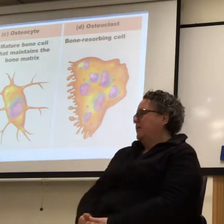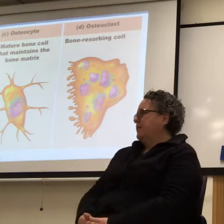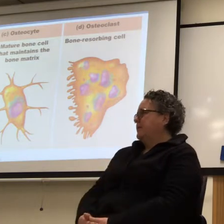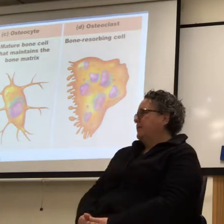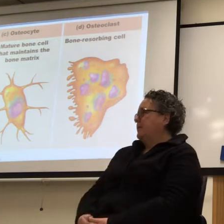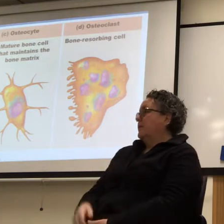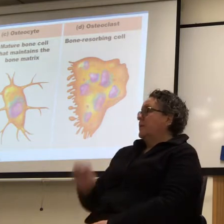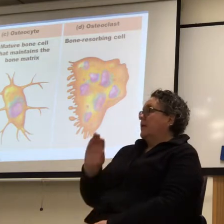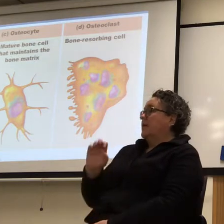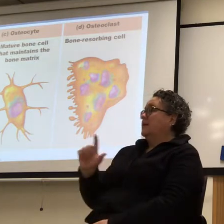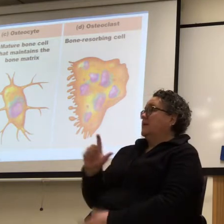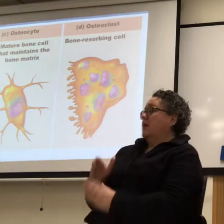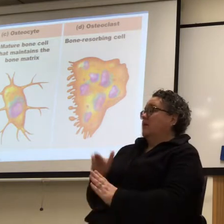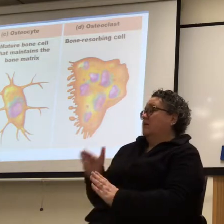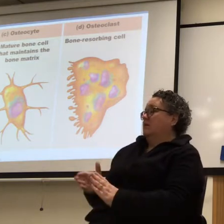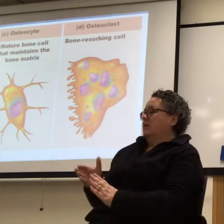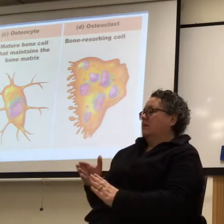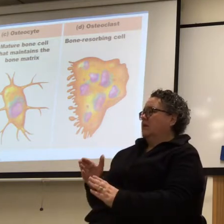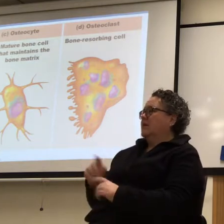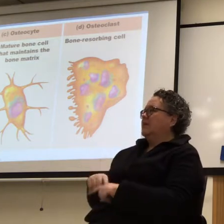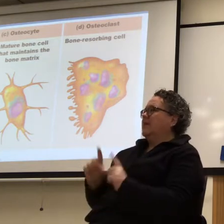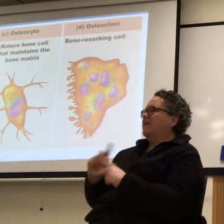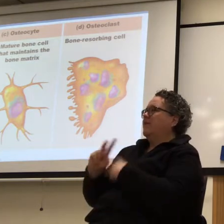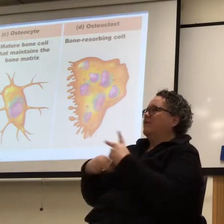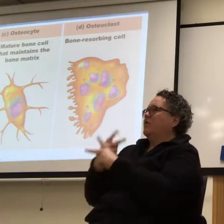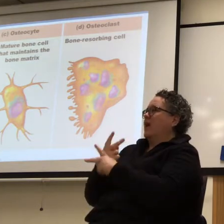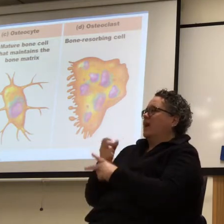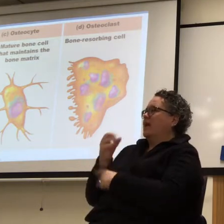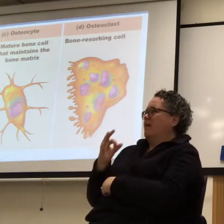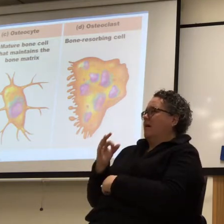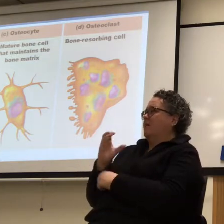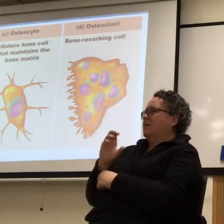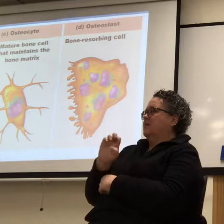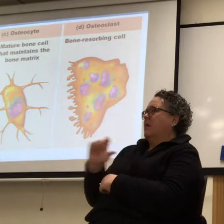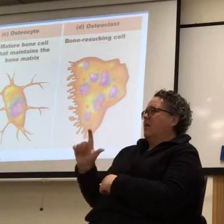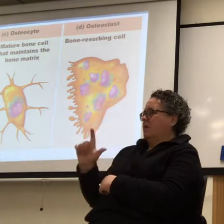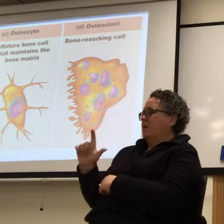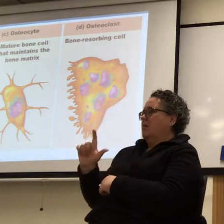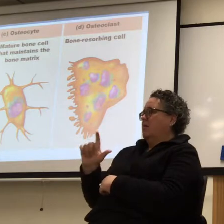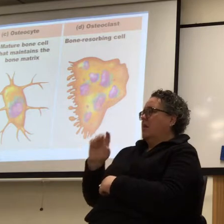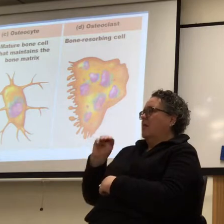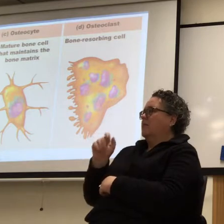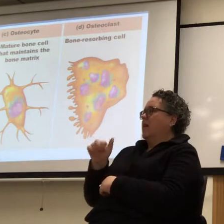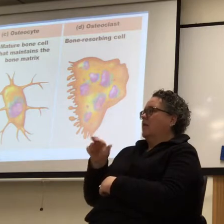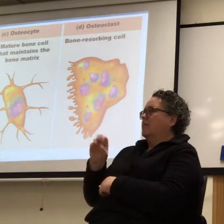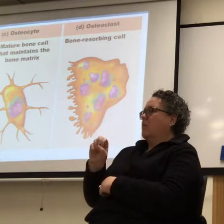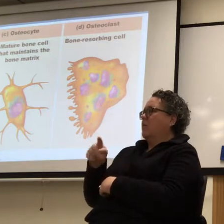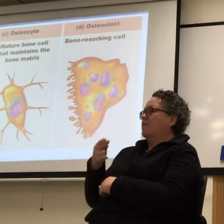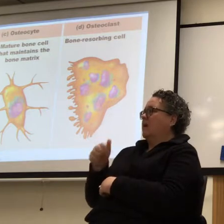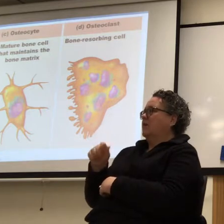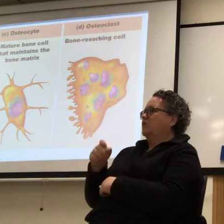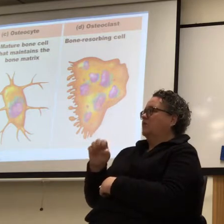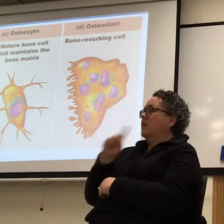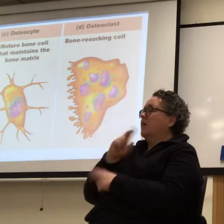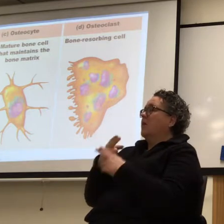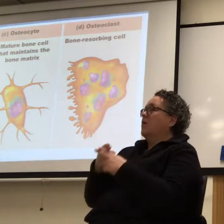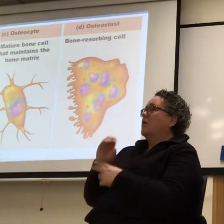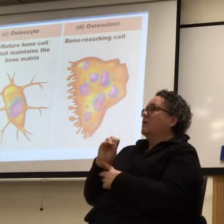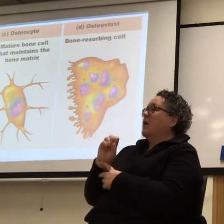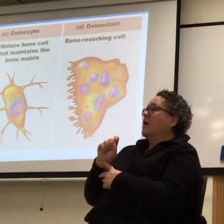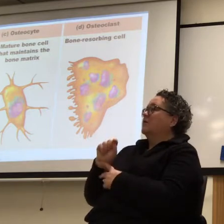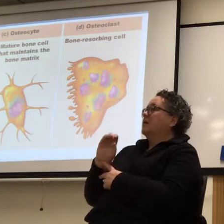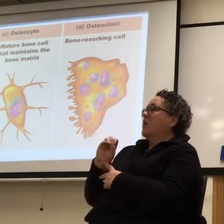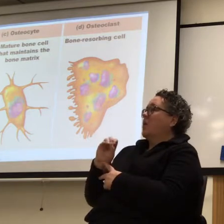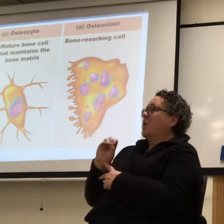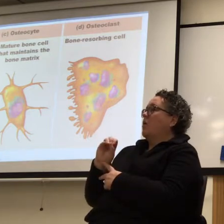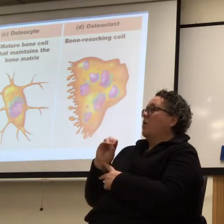The cell next to it is a different variety of cells derived from macrophages. They're called osteoclasts.